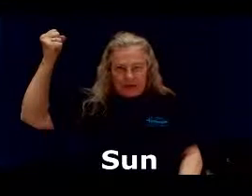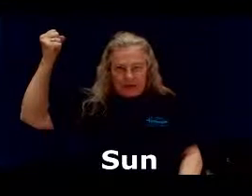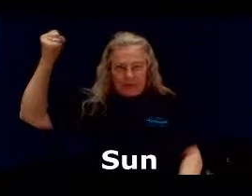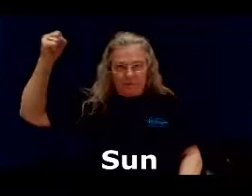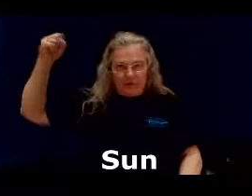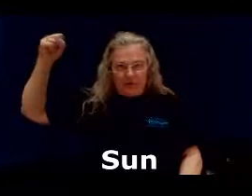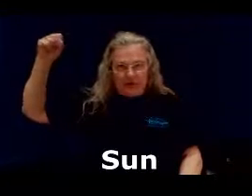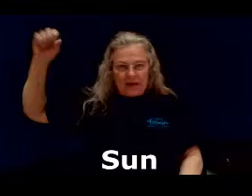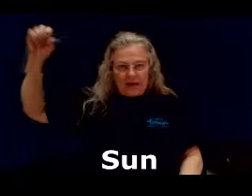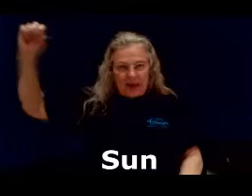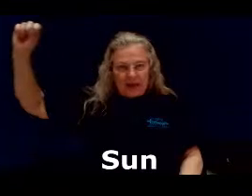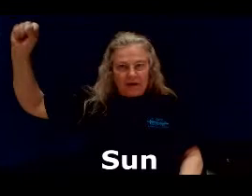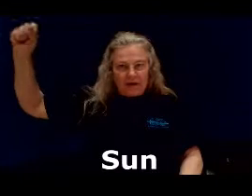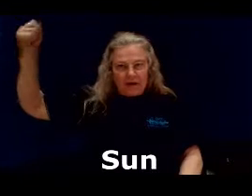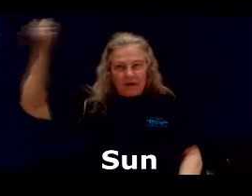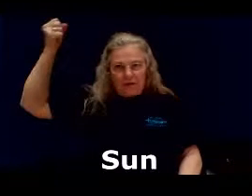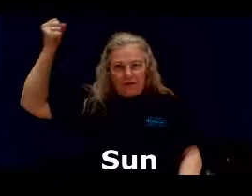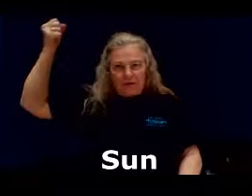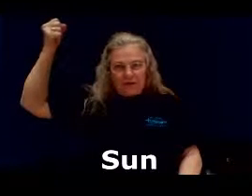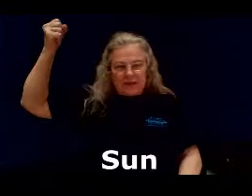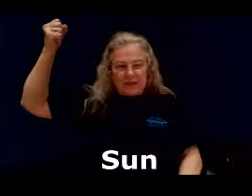twist of the S hand for sun.